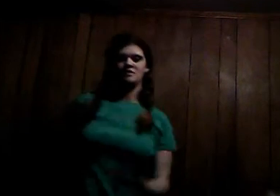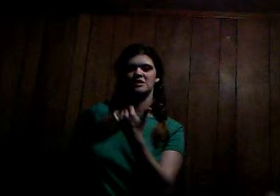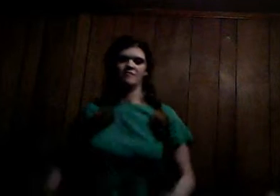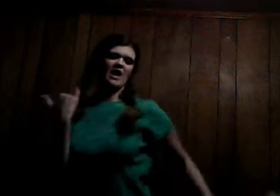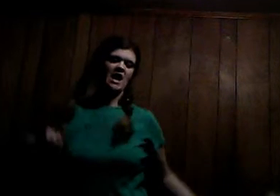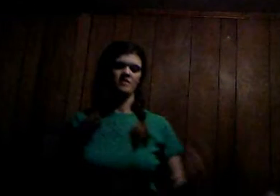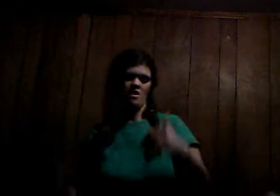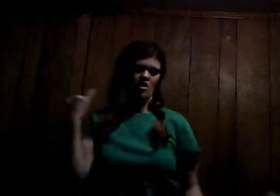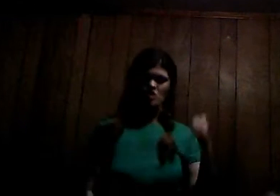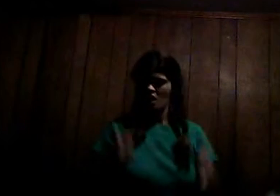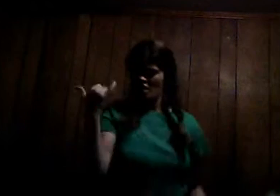Break it down.